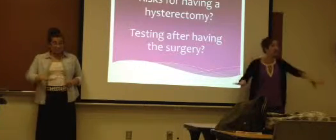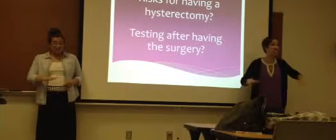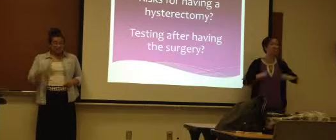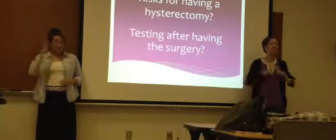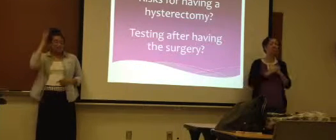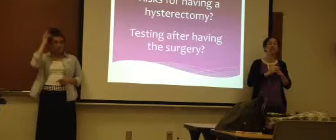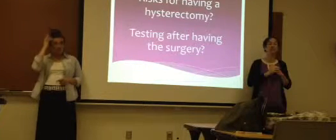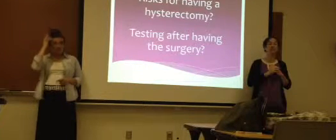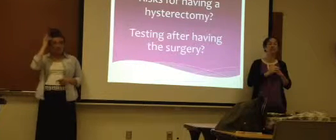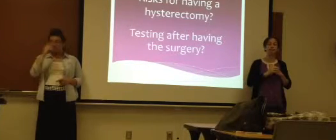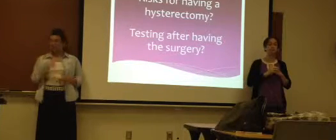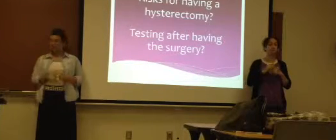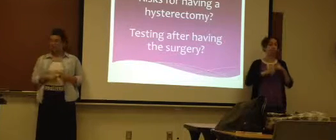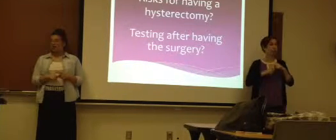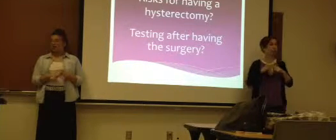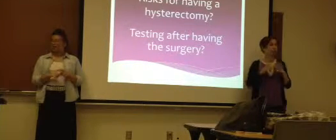and also lead to early menopause,